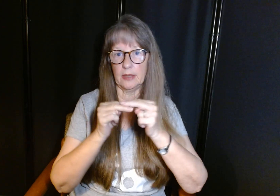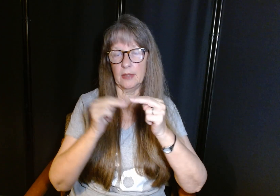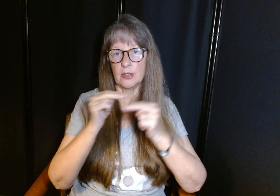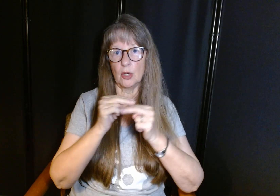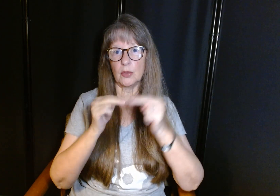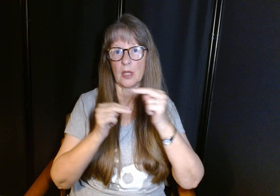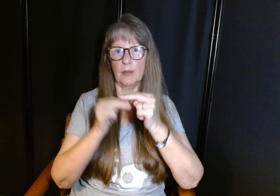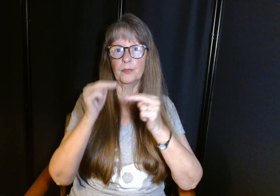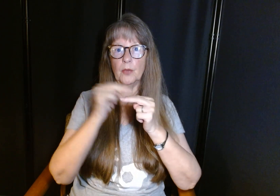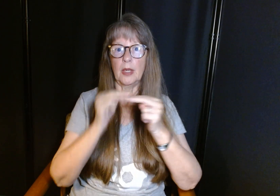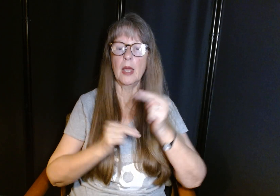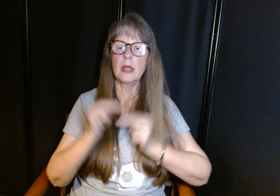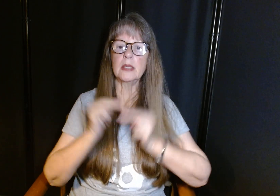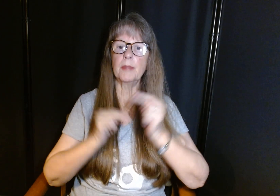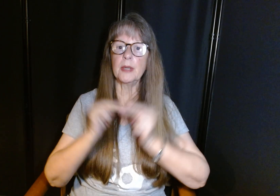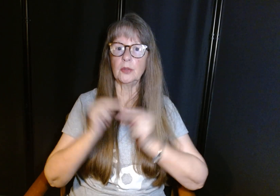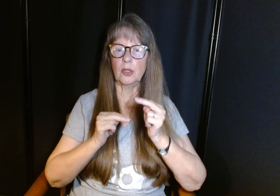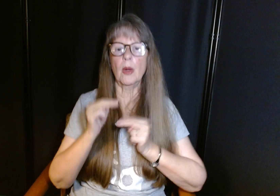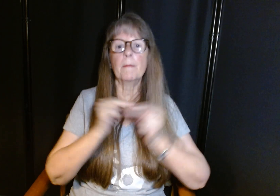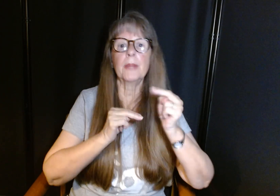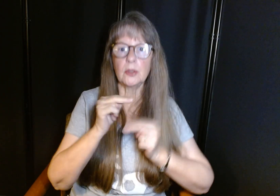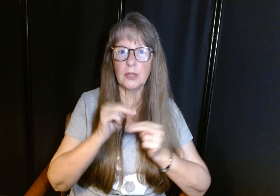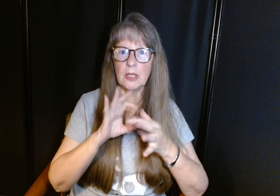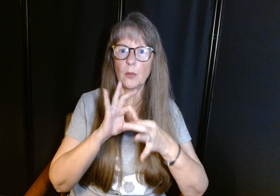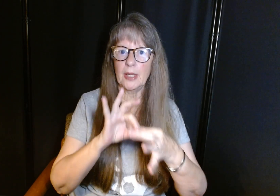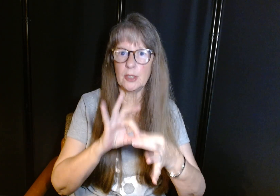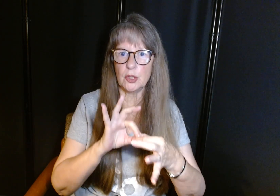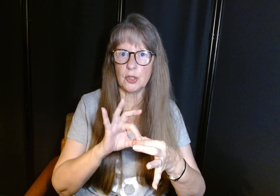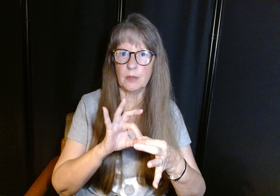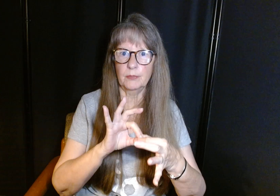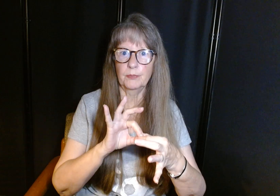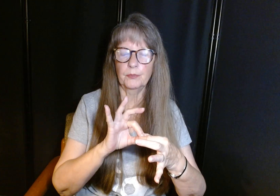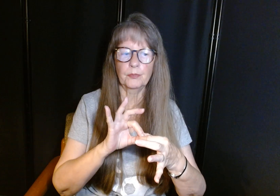as it goes up, right? It's a building, or I'm building a relationship.